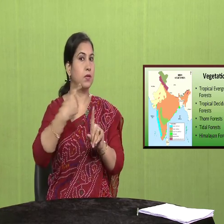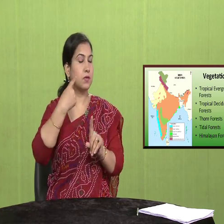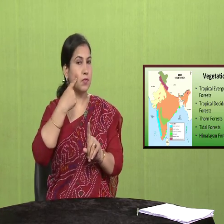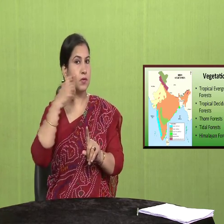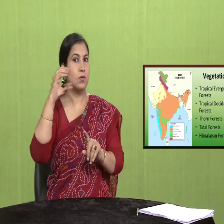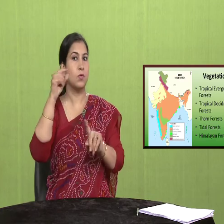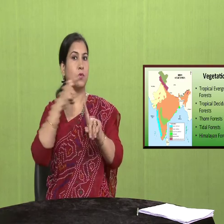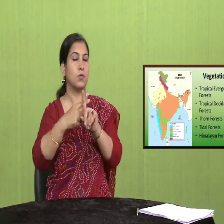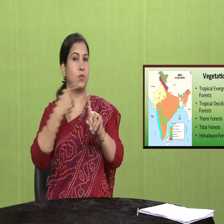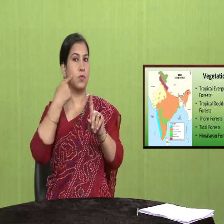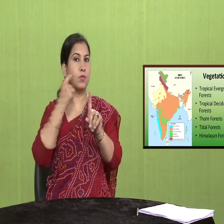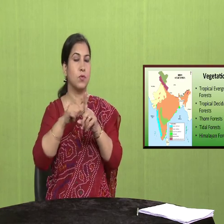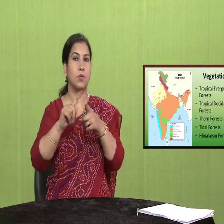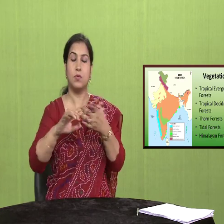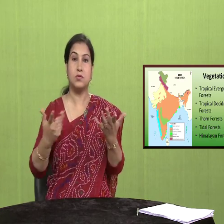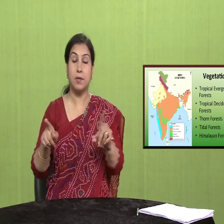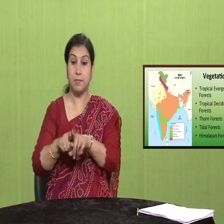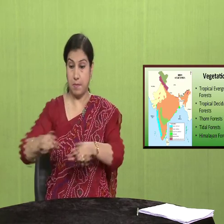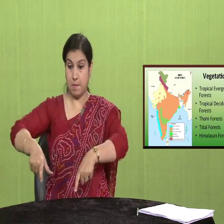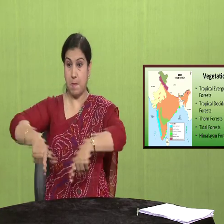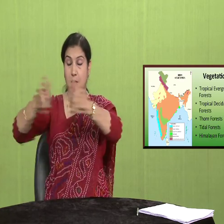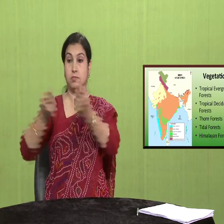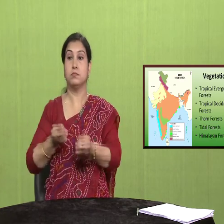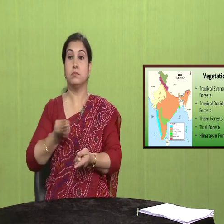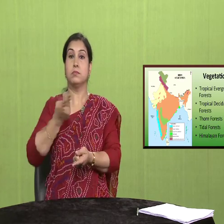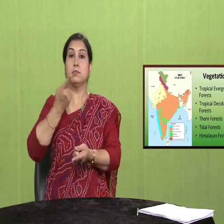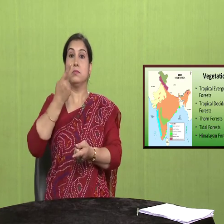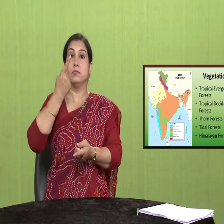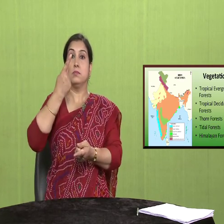plants breathe and plants give out oxygen